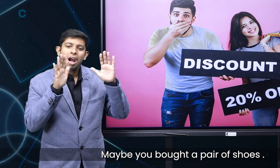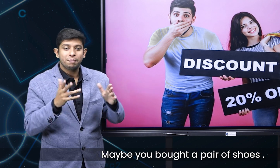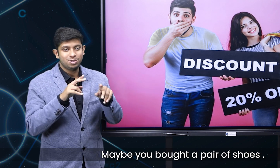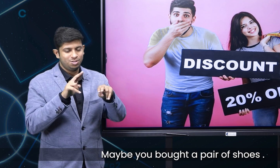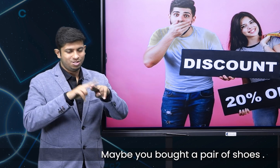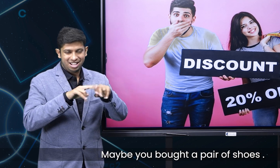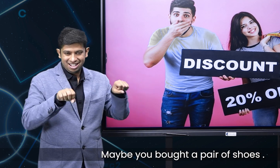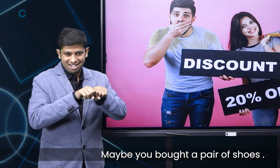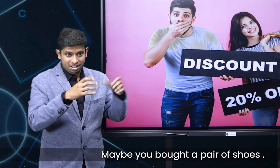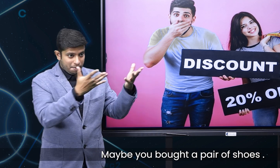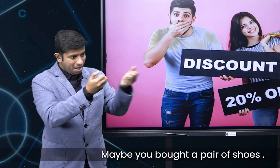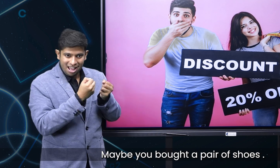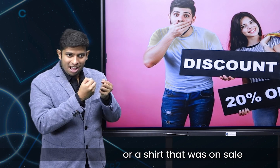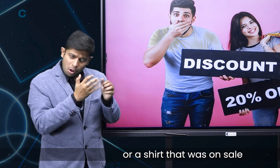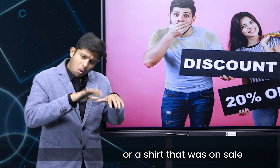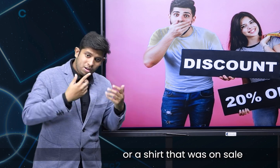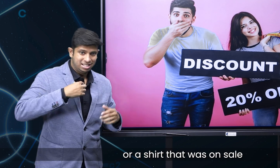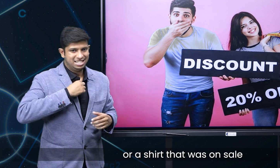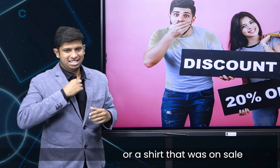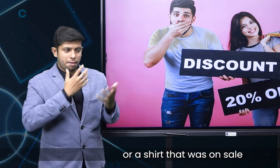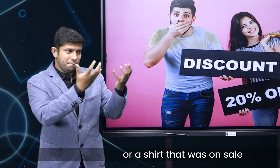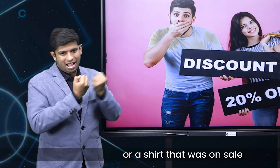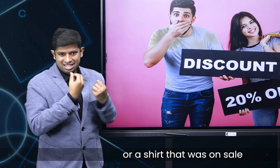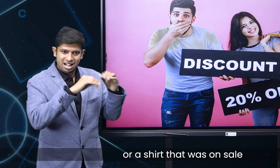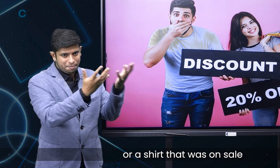Maybe you bought a pair of shoes or a shirt that was on sale.